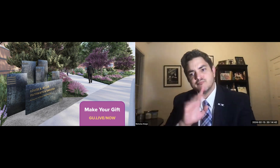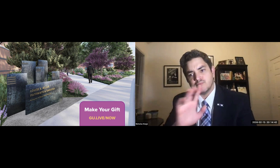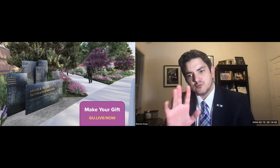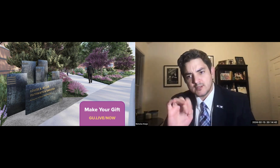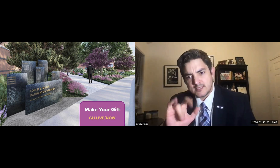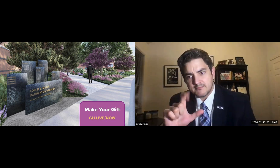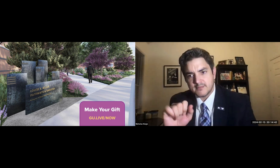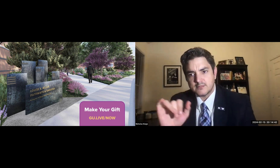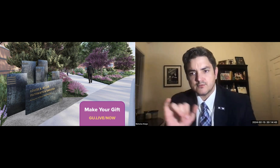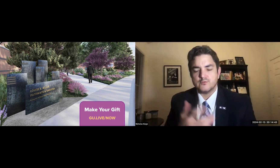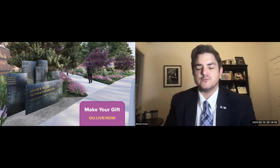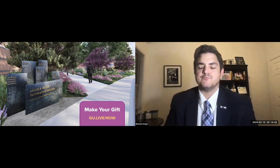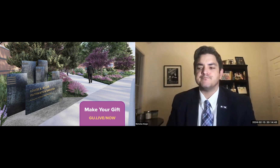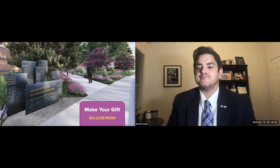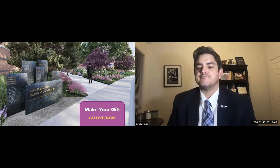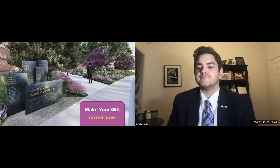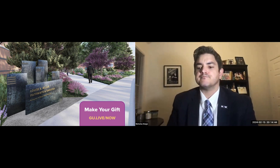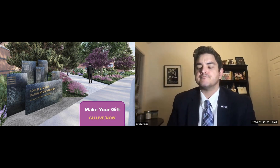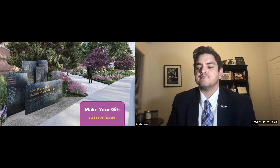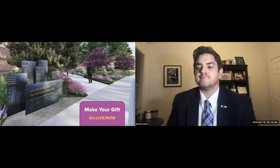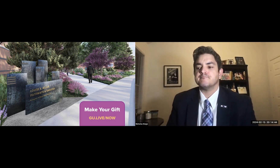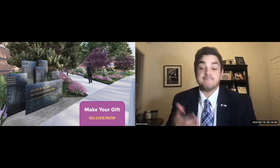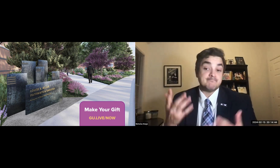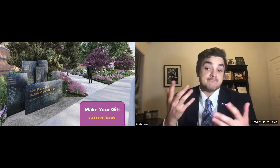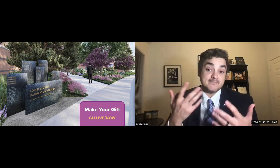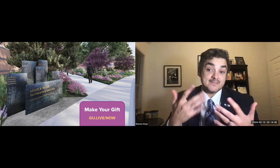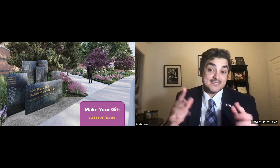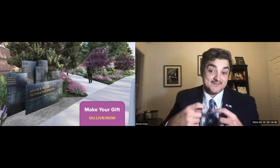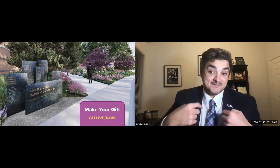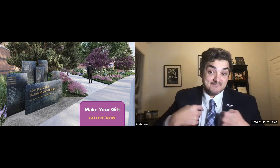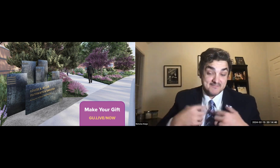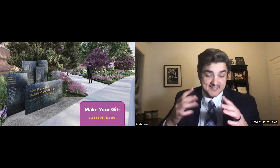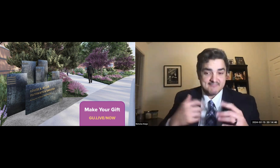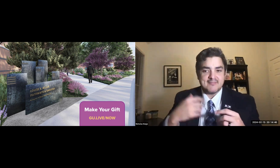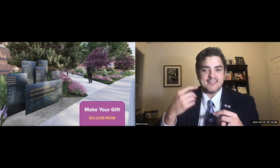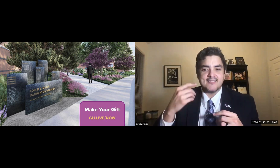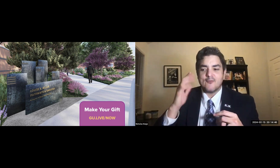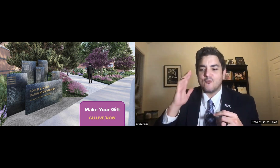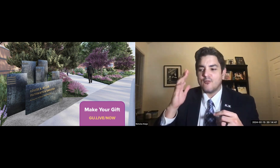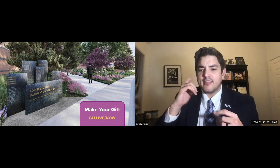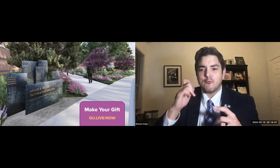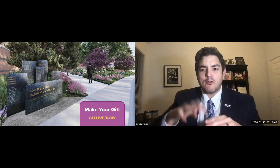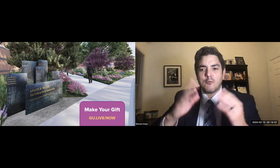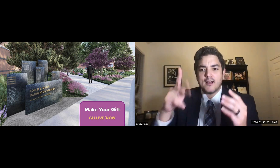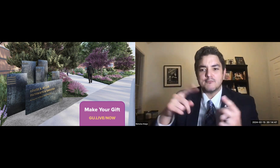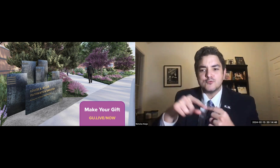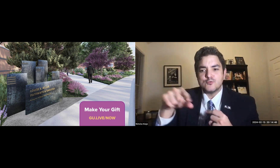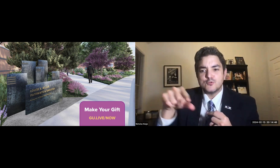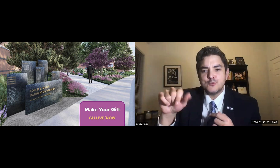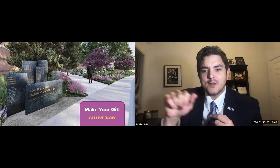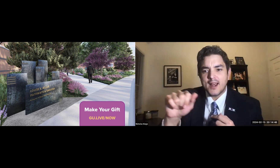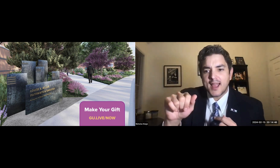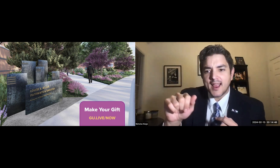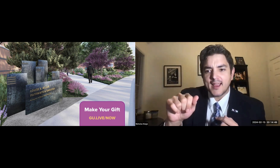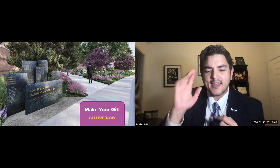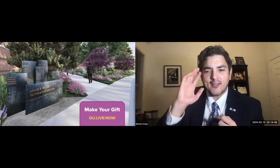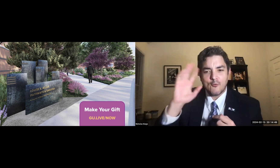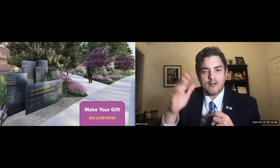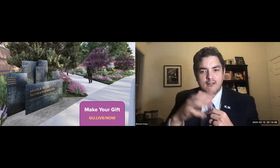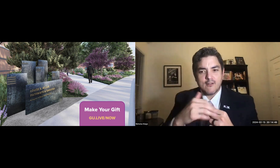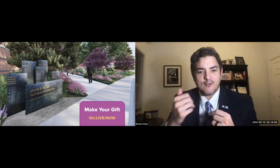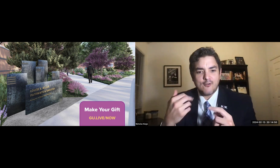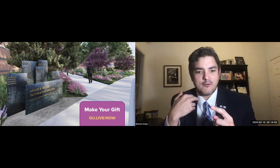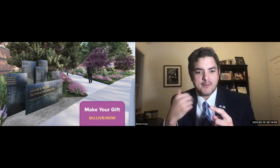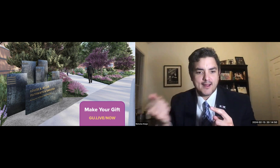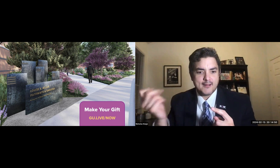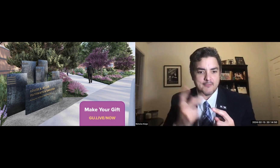to our email address as well, if you have questions. And I guess I'll go